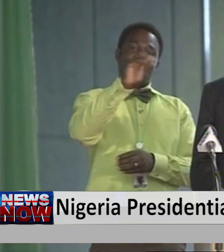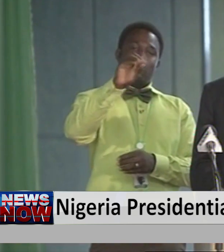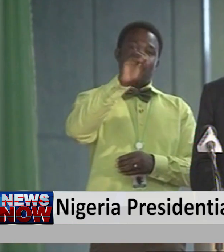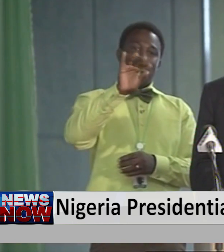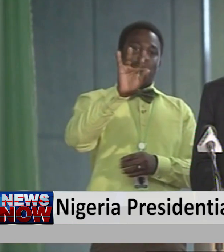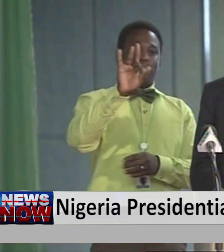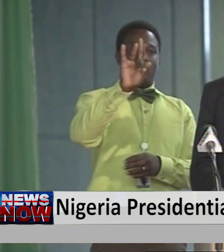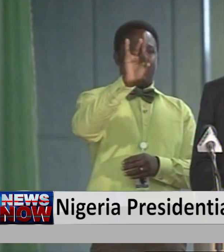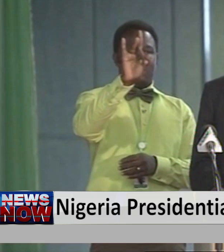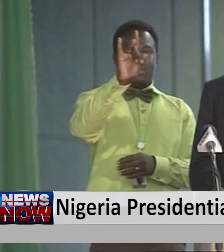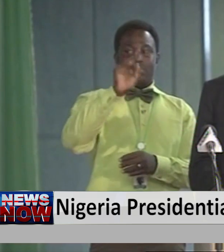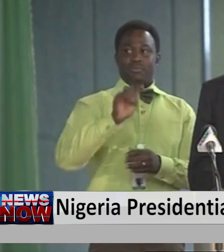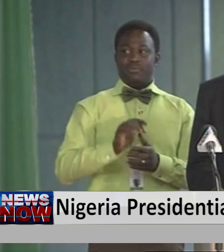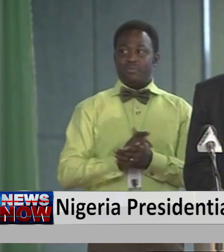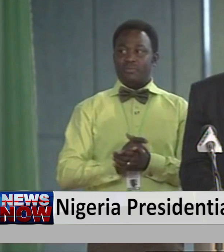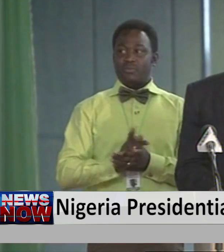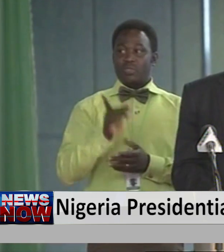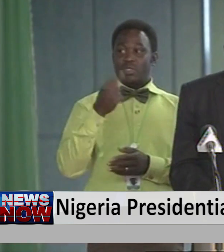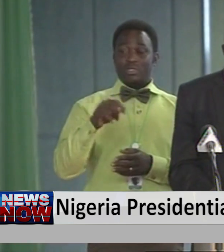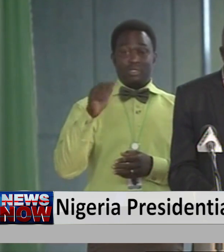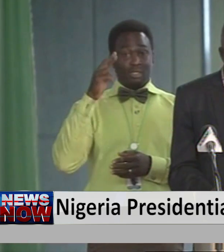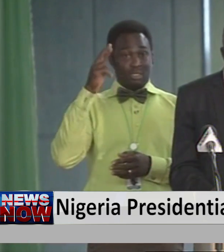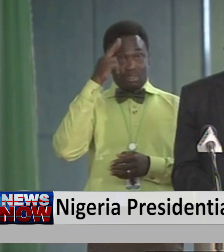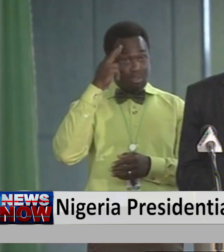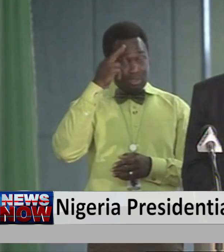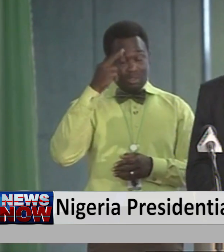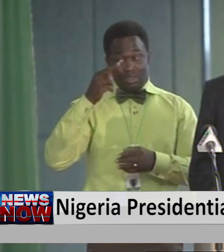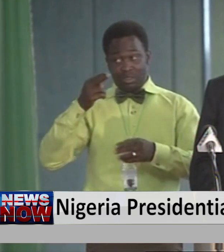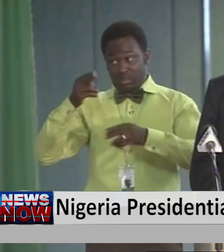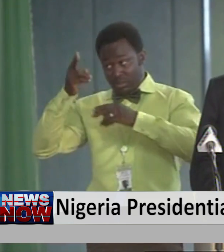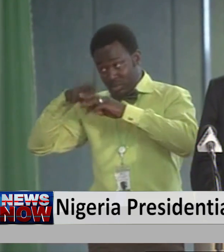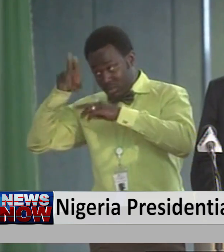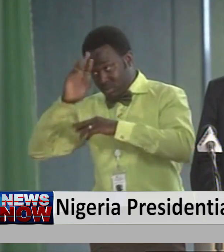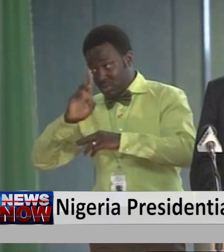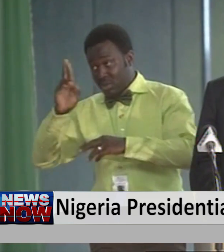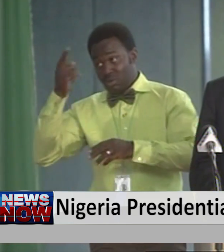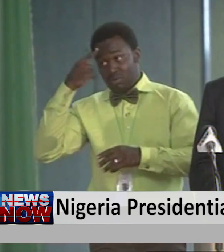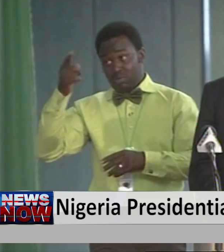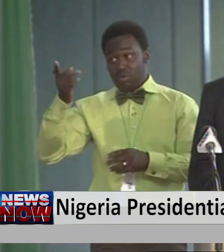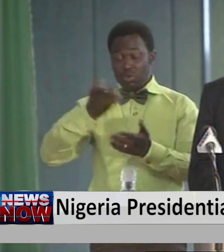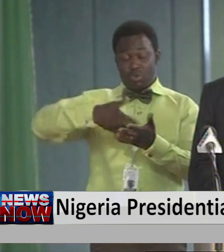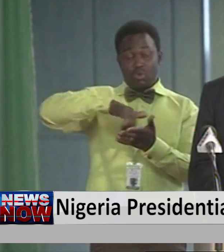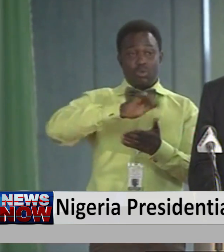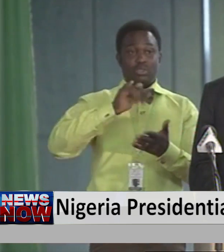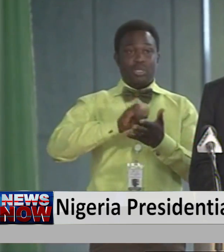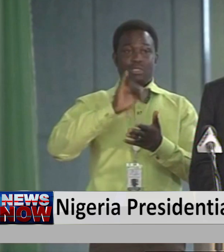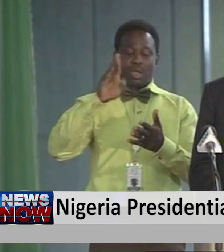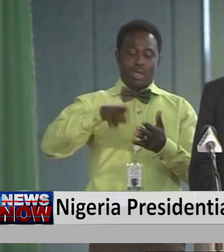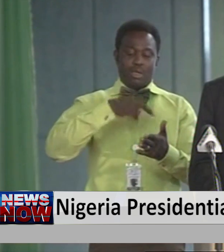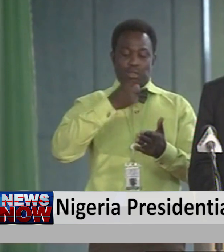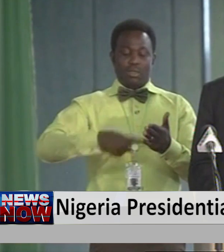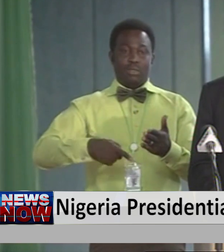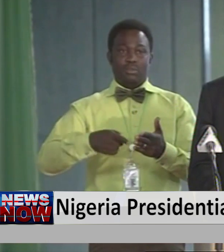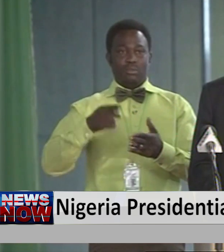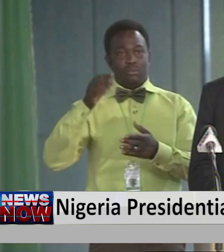708. The reasons, Mr. Chairman, for those infractions,